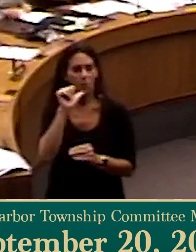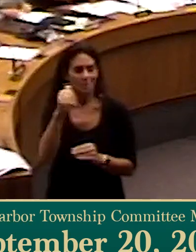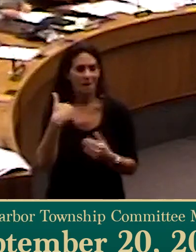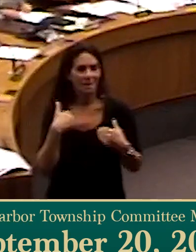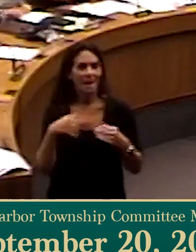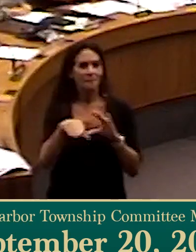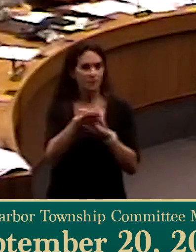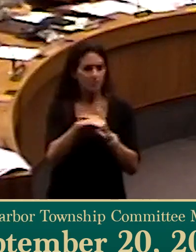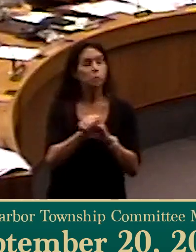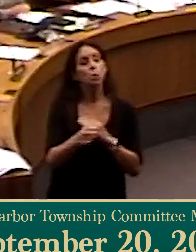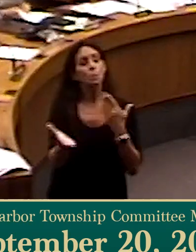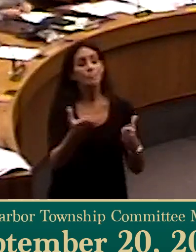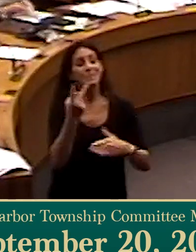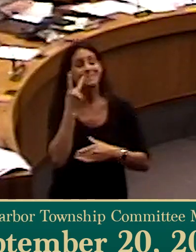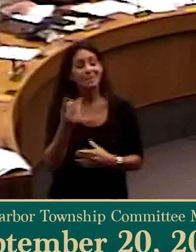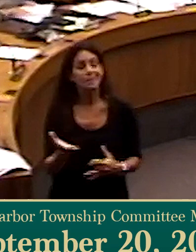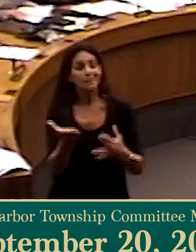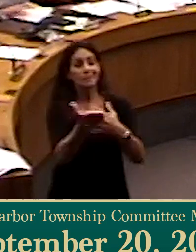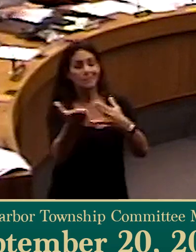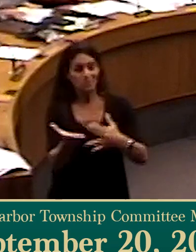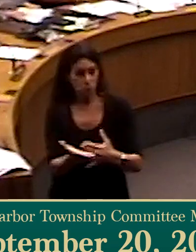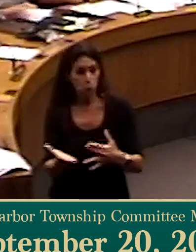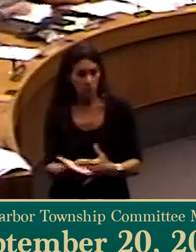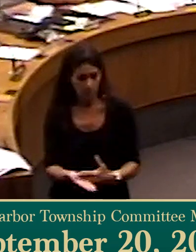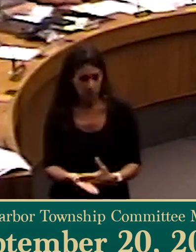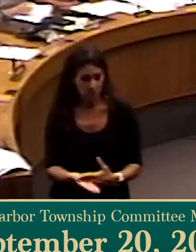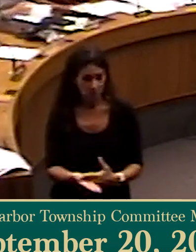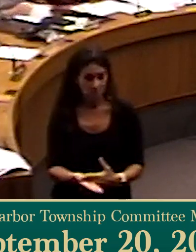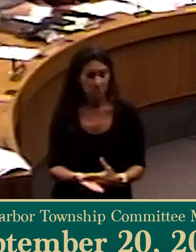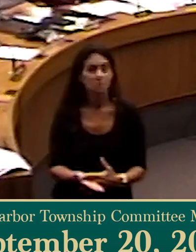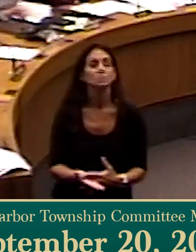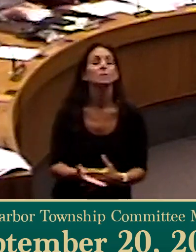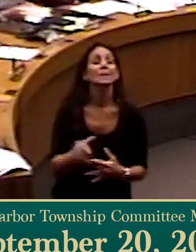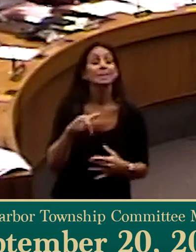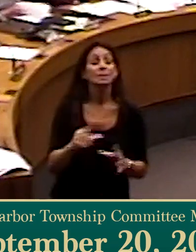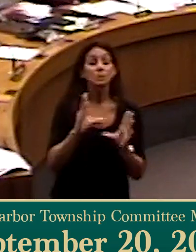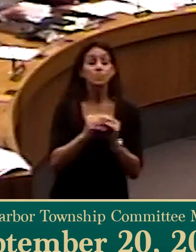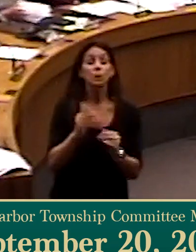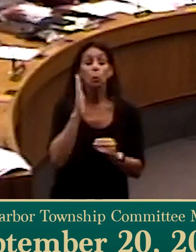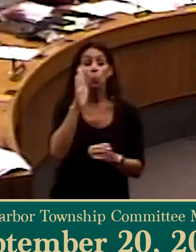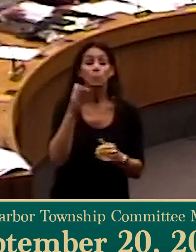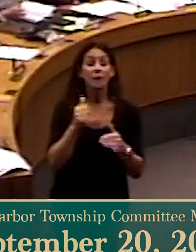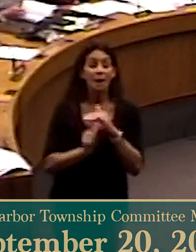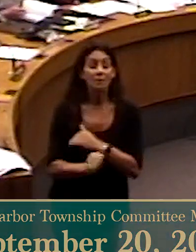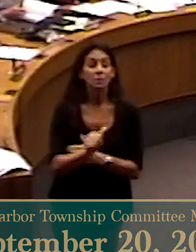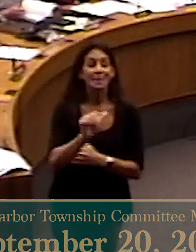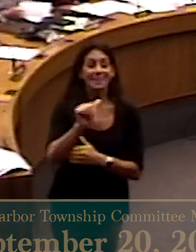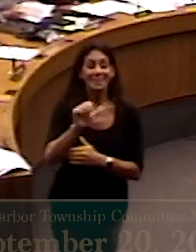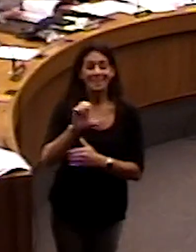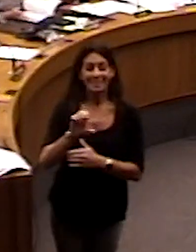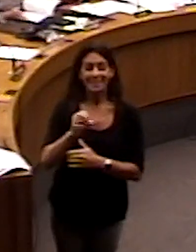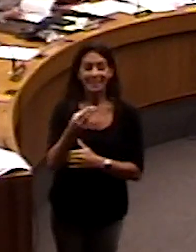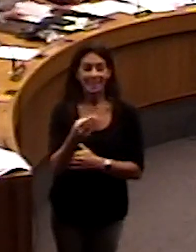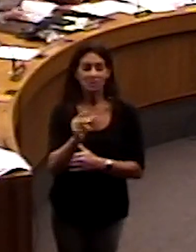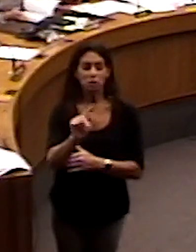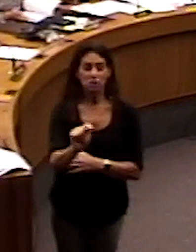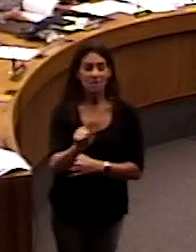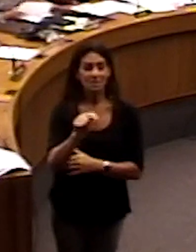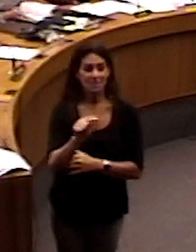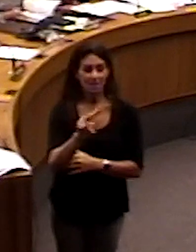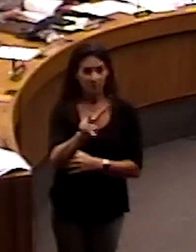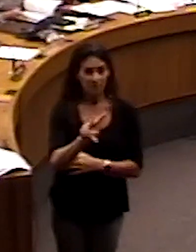may be interruptions in the videotaping of these proceedings. This meeting will be aired by EHT TV Channel 97 on